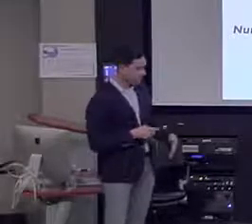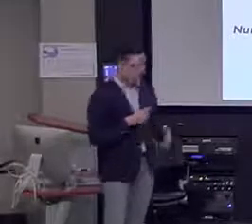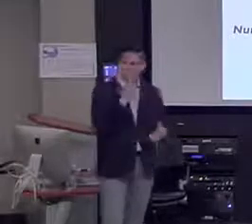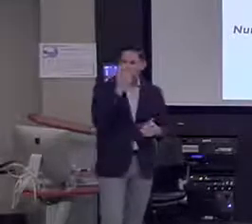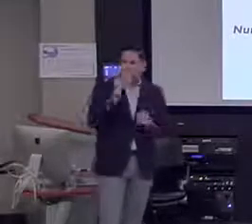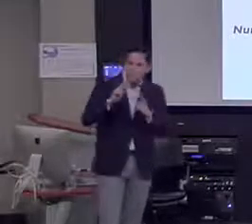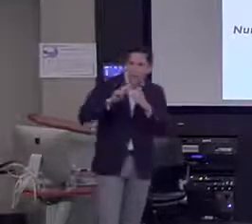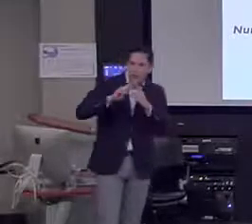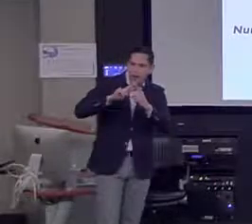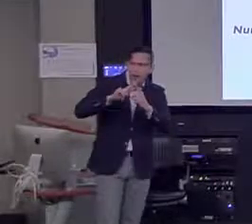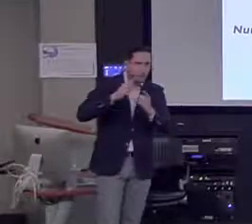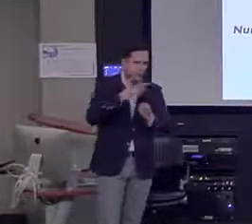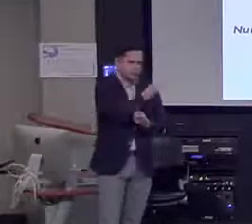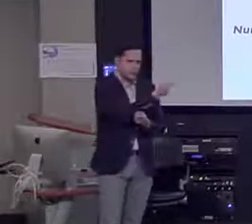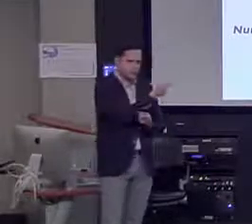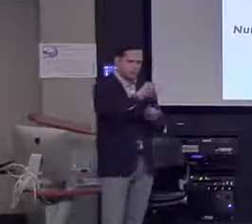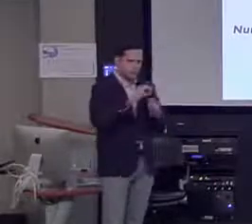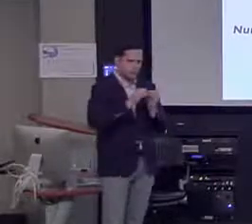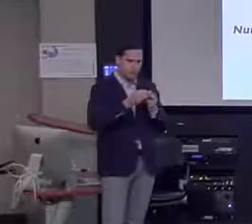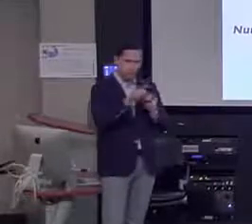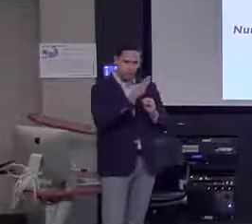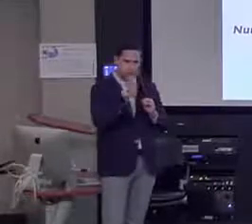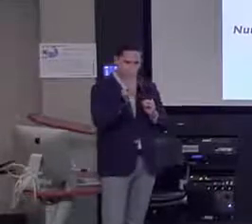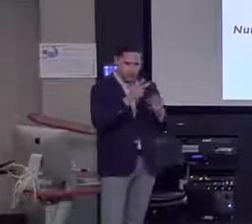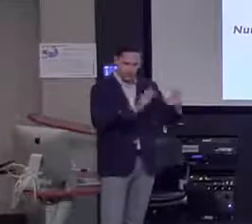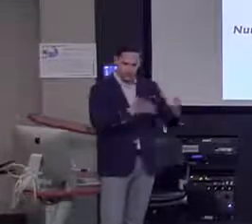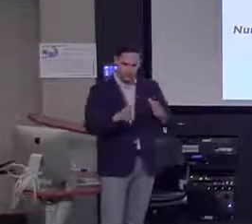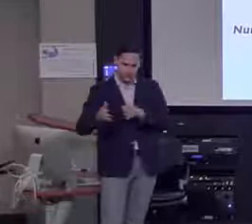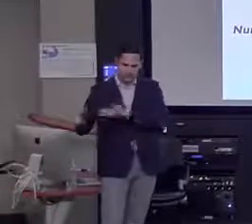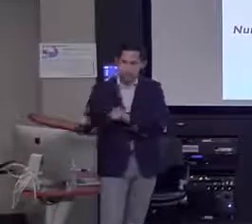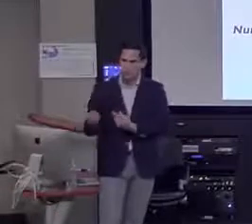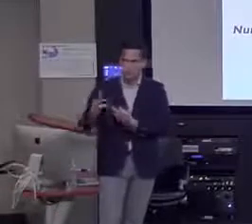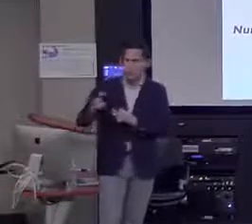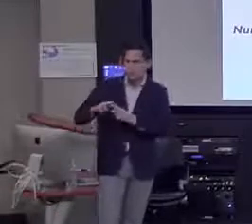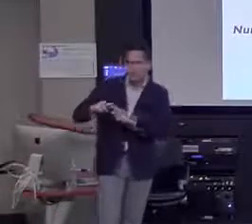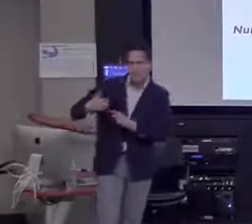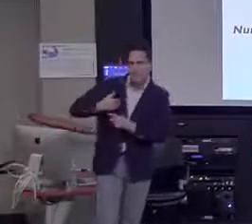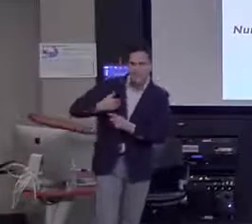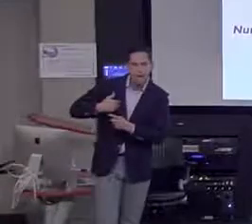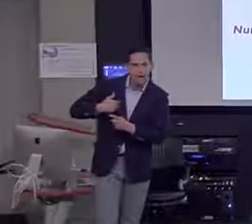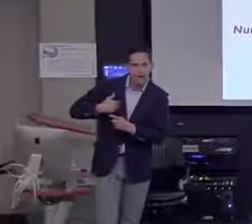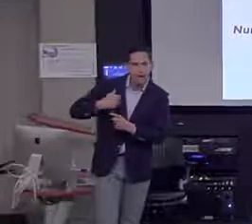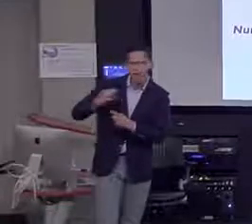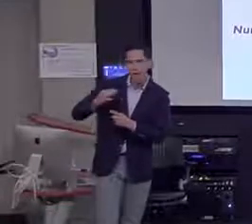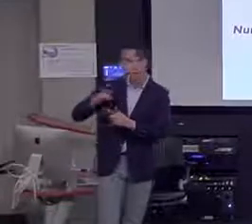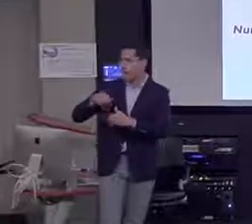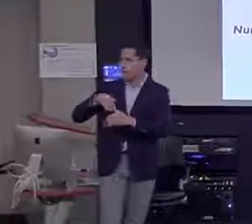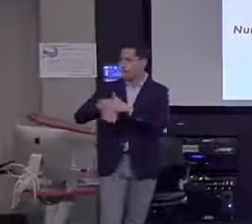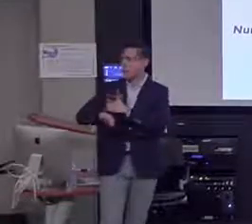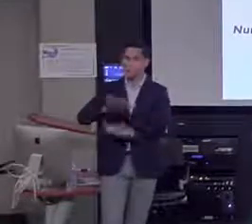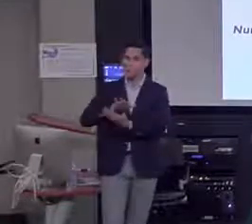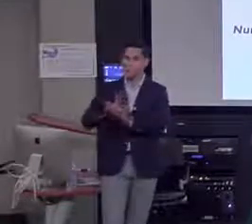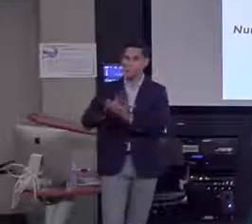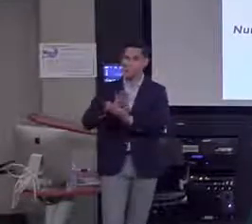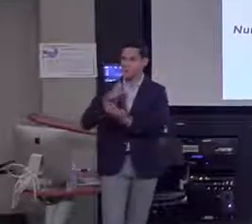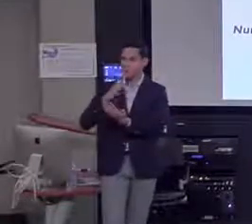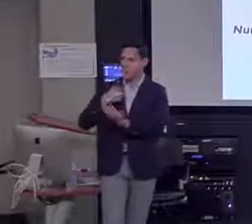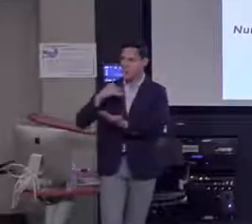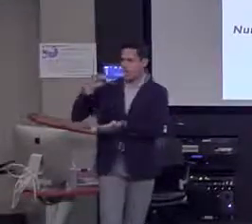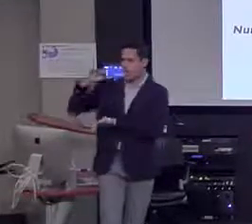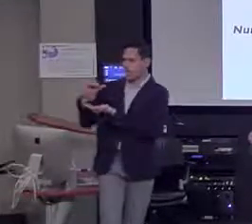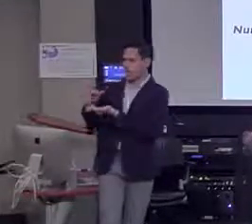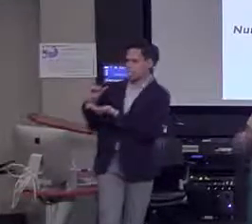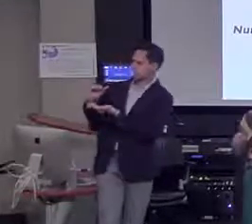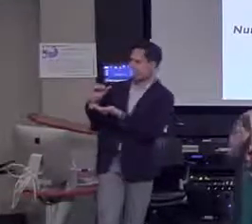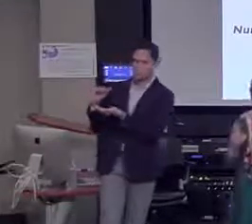vocabulary numbers impact children's success in school and also impact their IQ. And the only reason